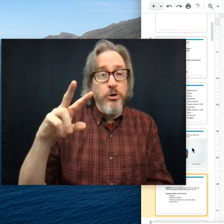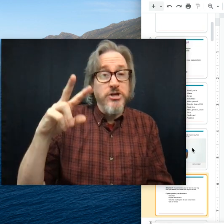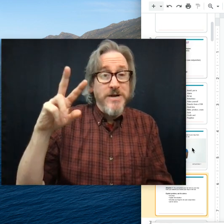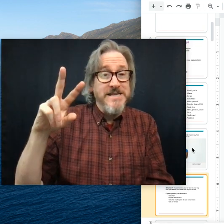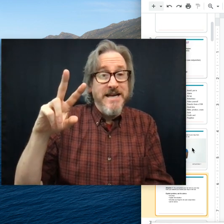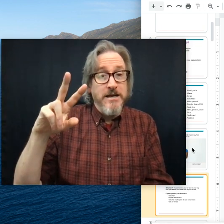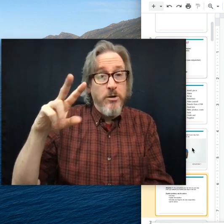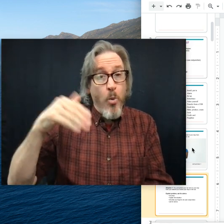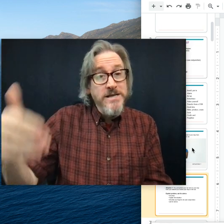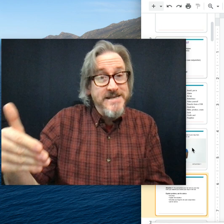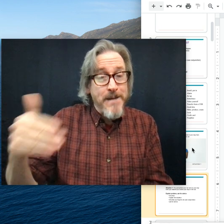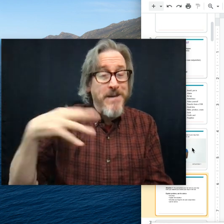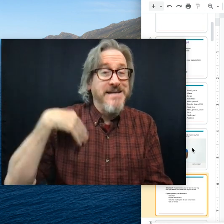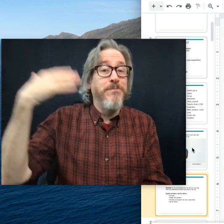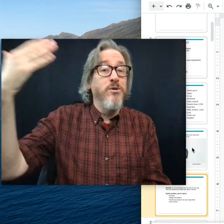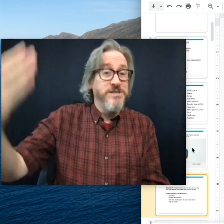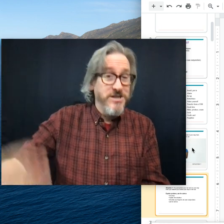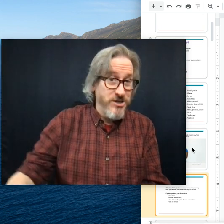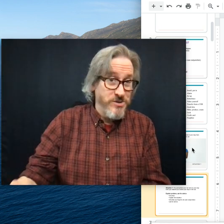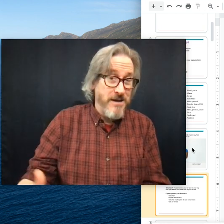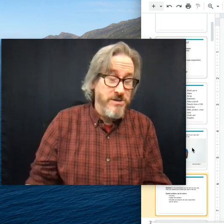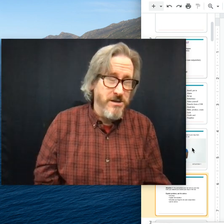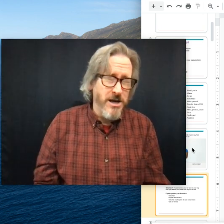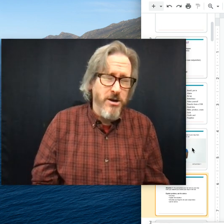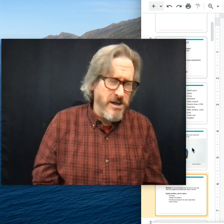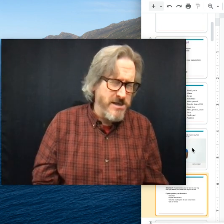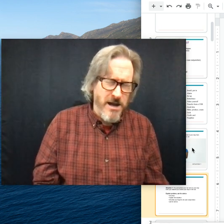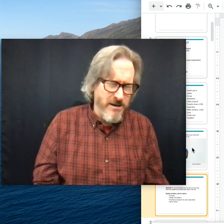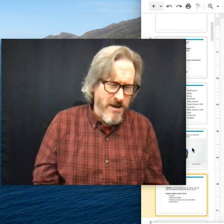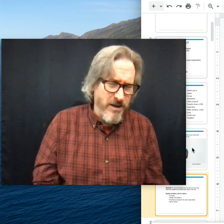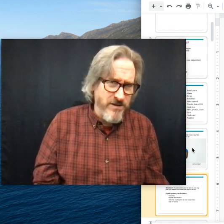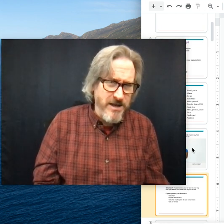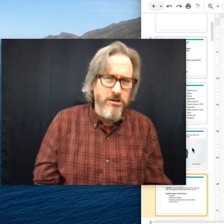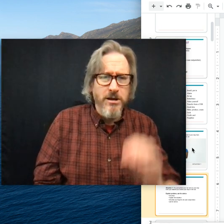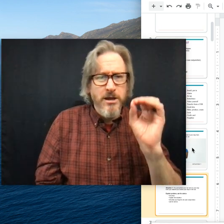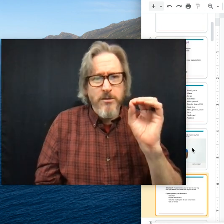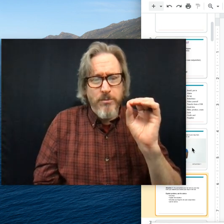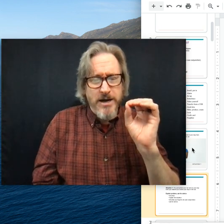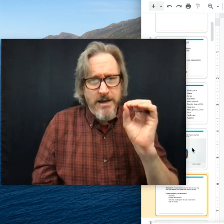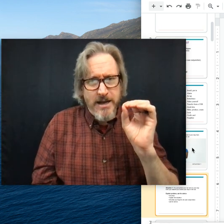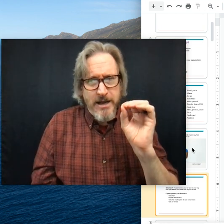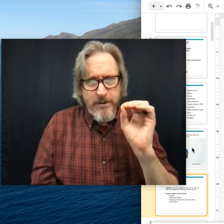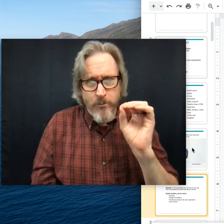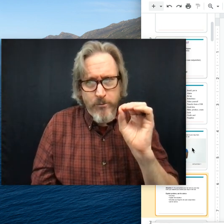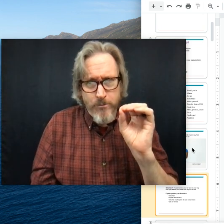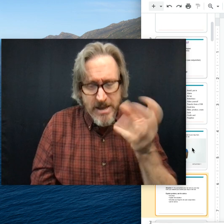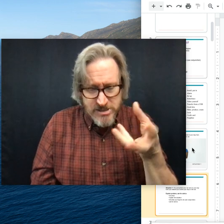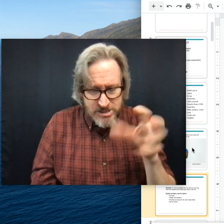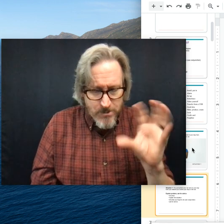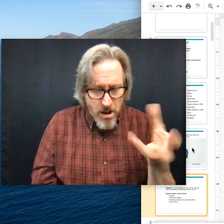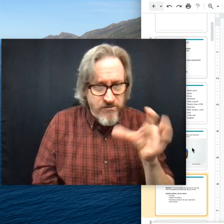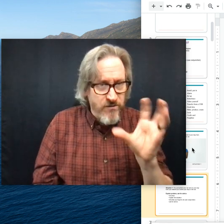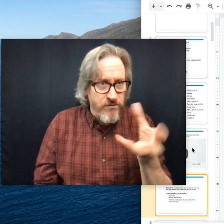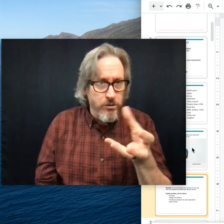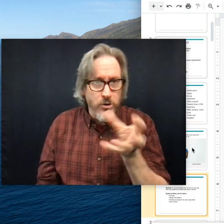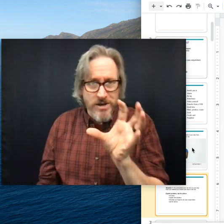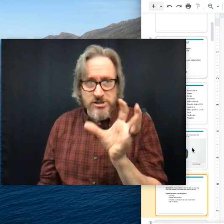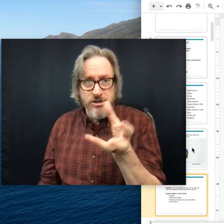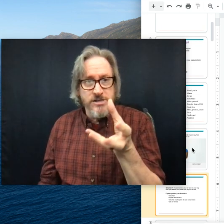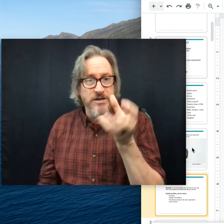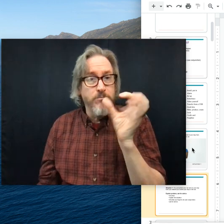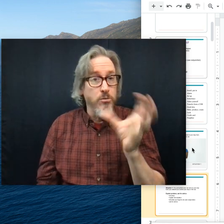so that you can translate it one step as opposed to two steps. I know it's not that big of a deal, but it makes some of the